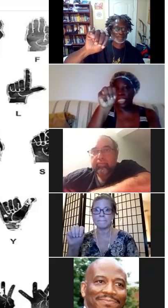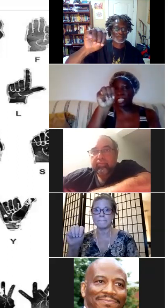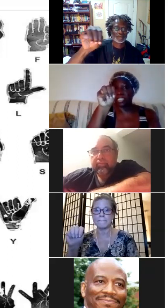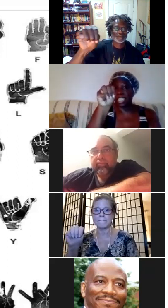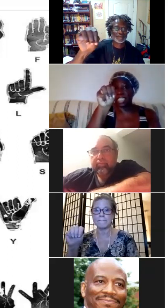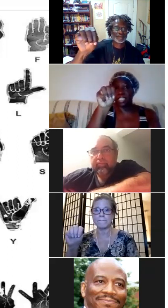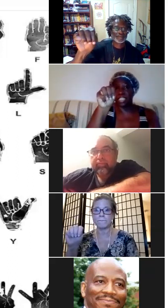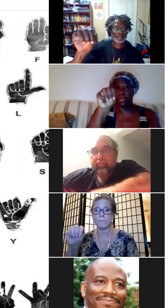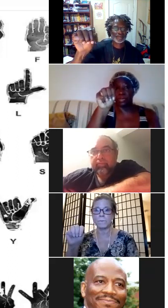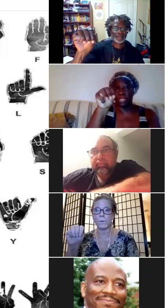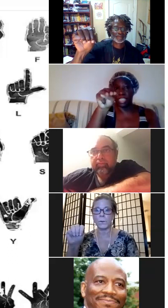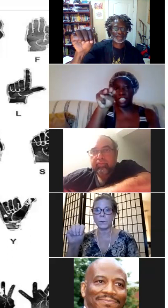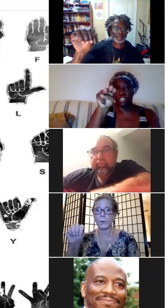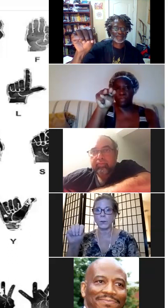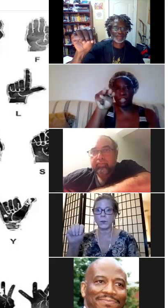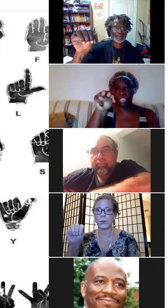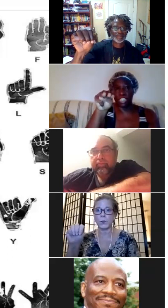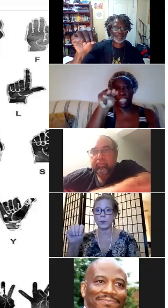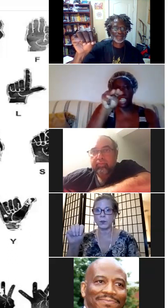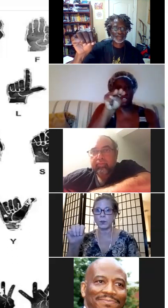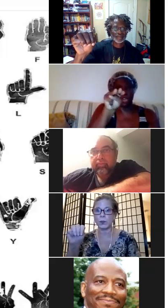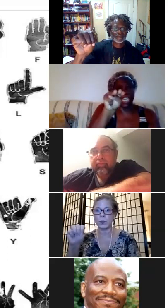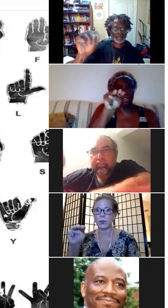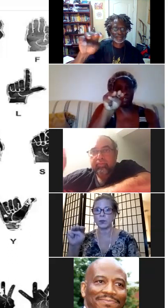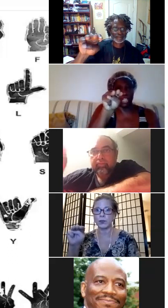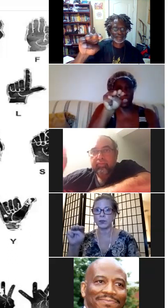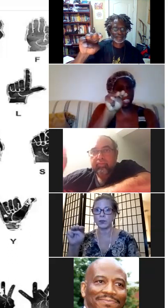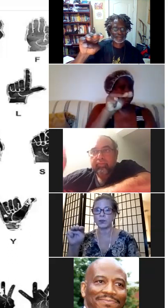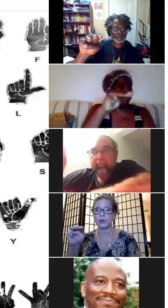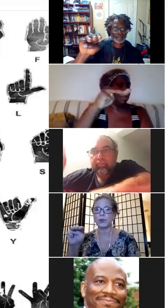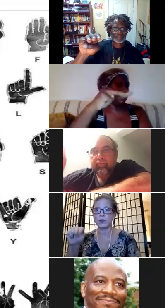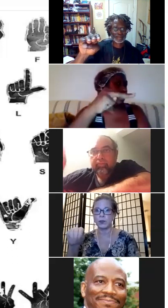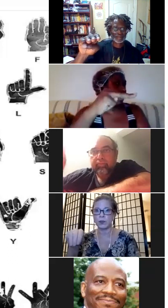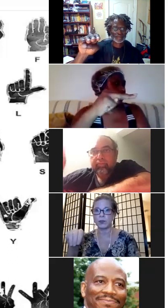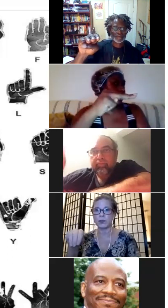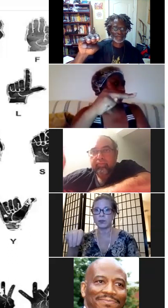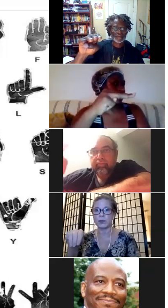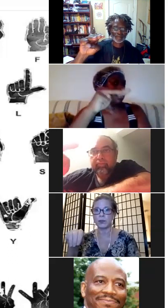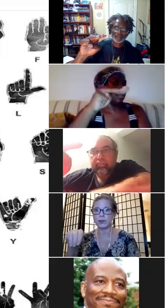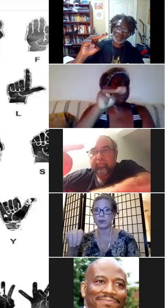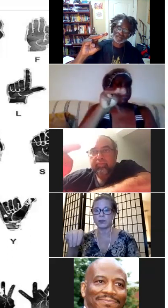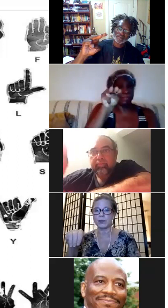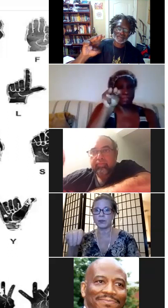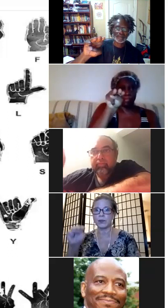Another way to sign it, though, is your fingers just laying straight out over your thumb. Oh, Like okay.